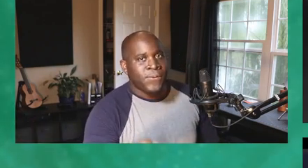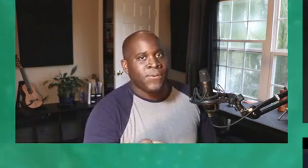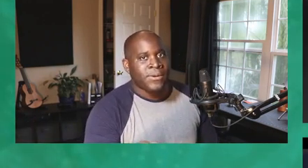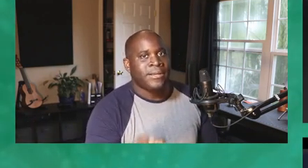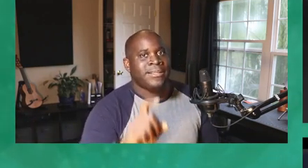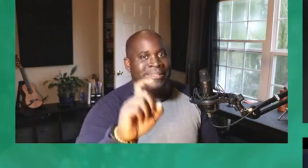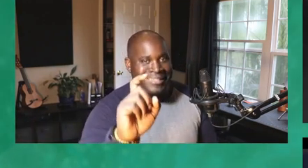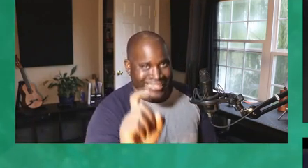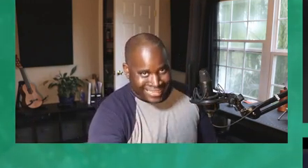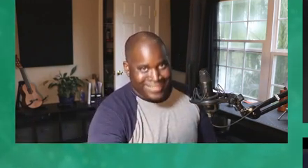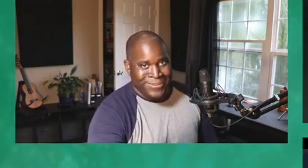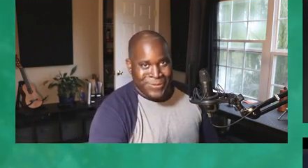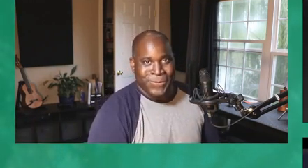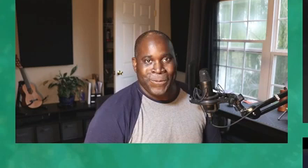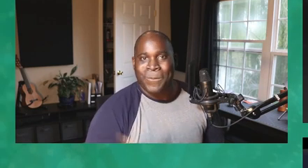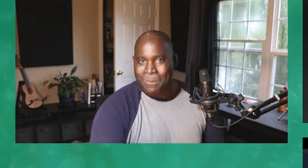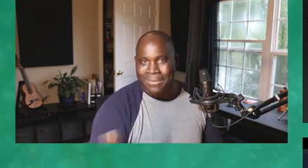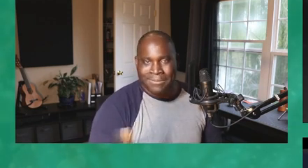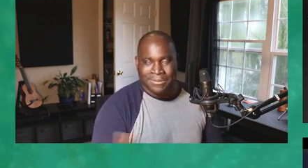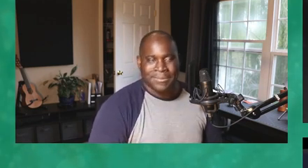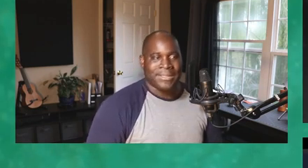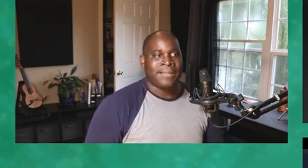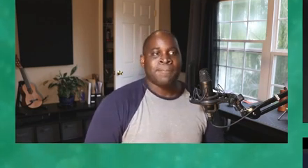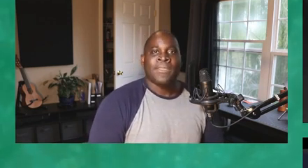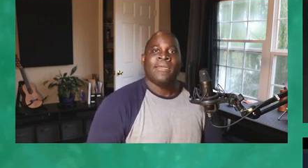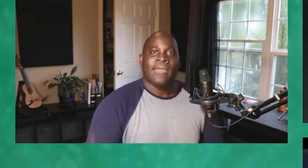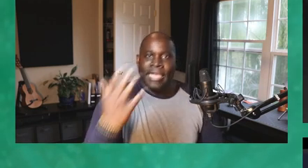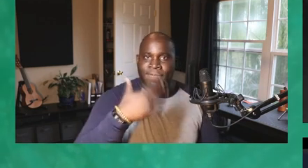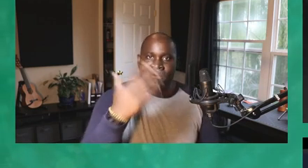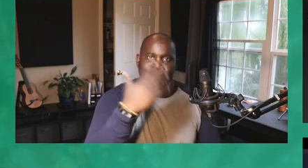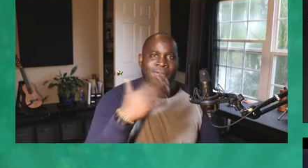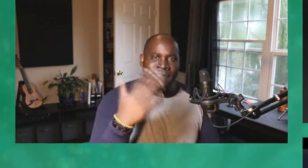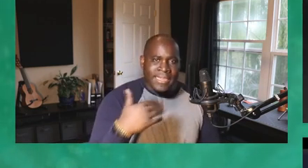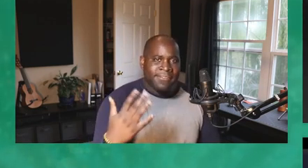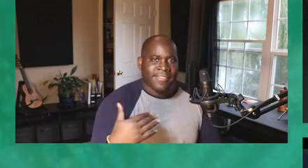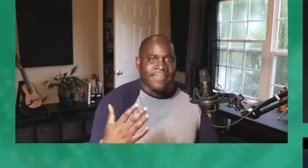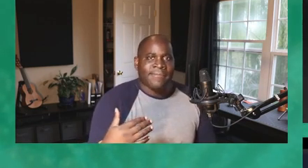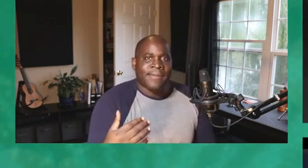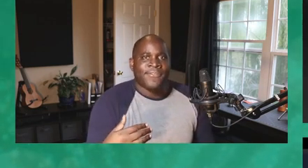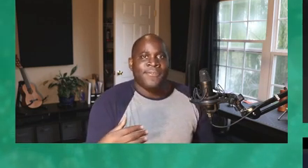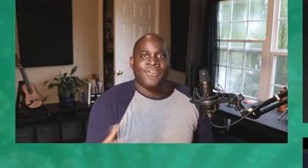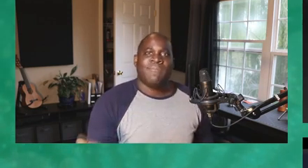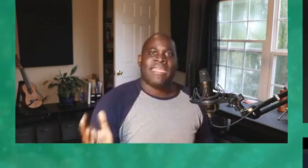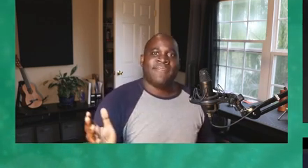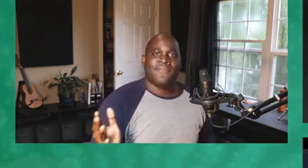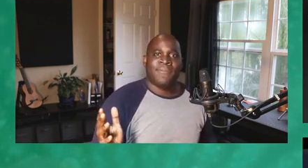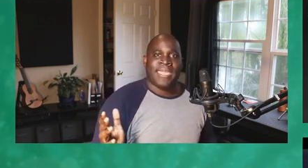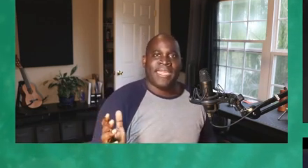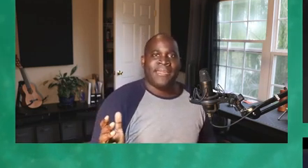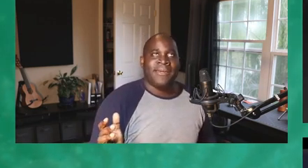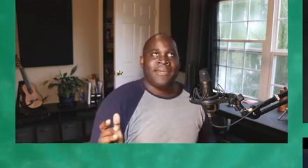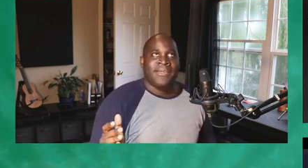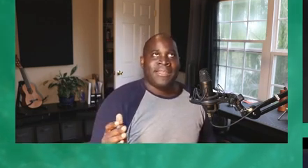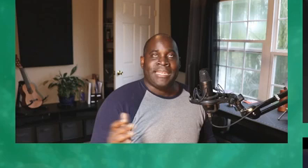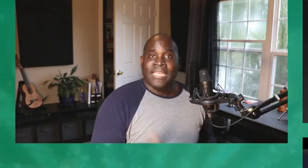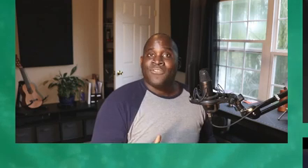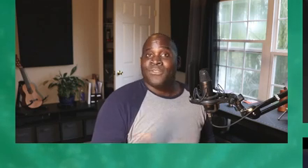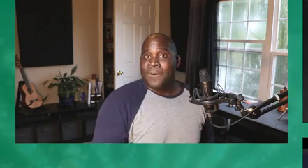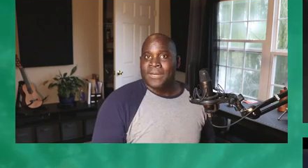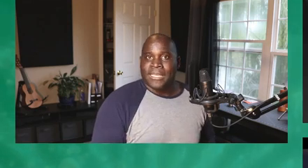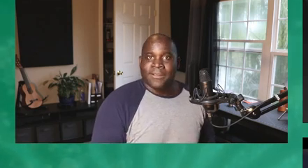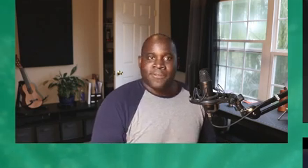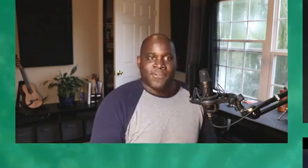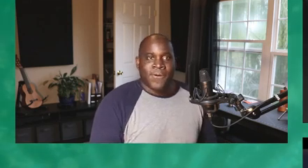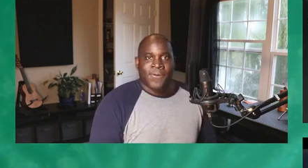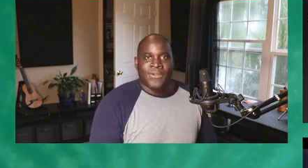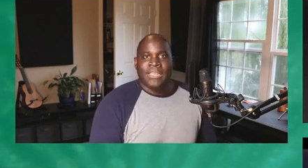you need to do blah, blah, blah, blah, blah. If you use your face at the same time too, you can make it from a need to